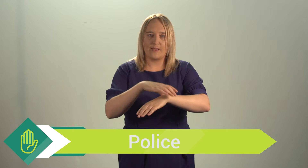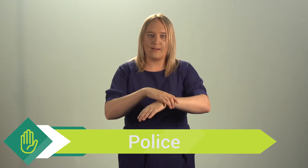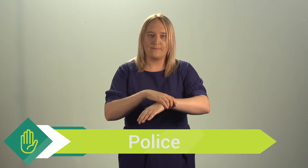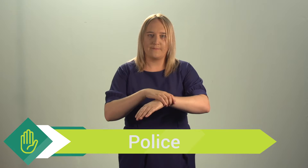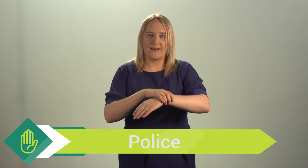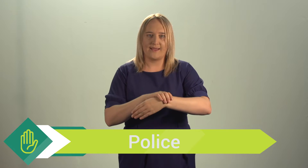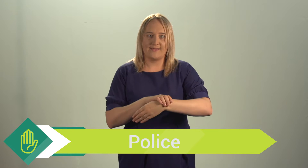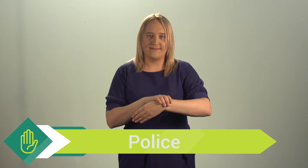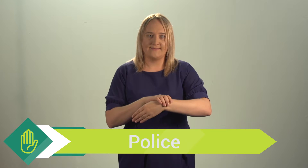police,